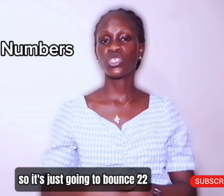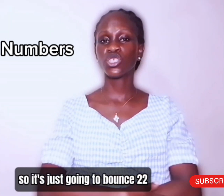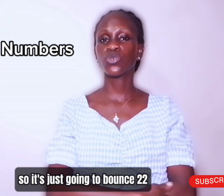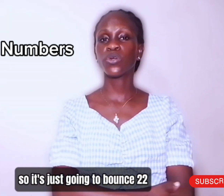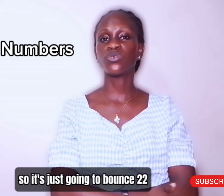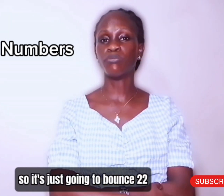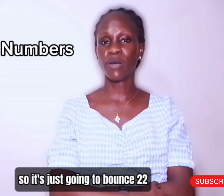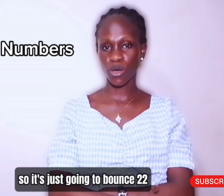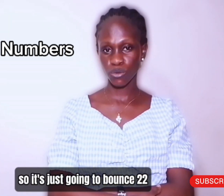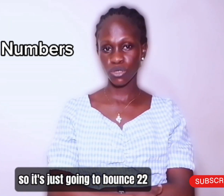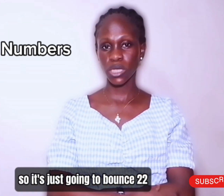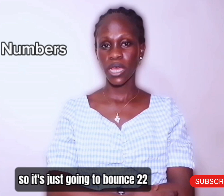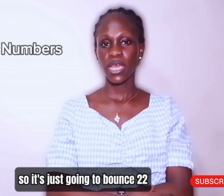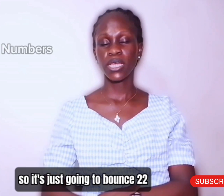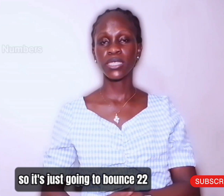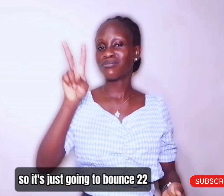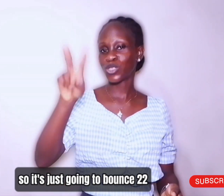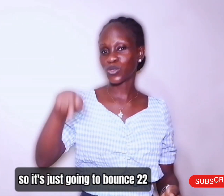to bounce. 22,